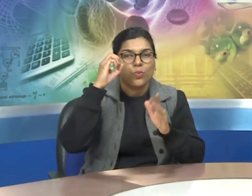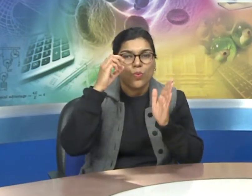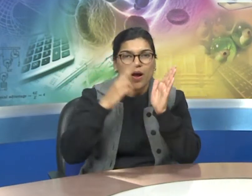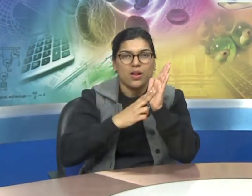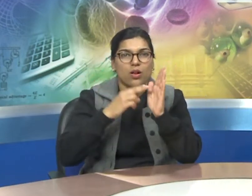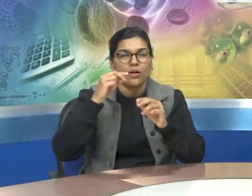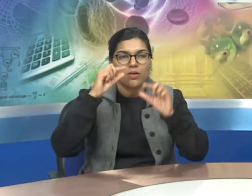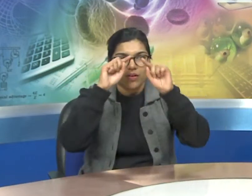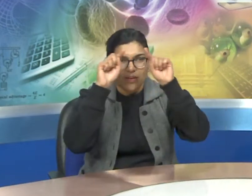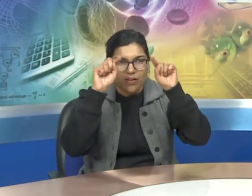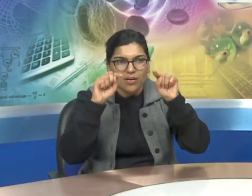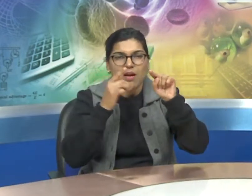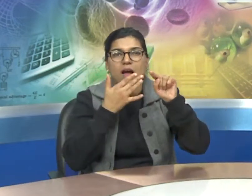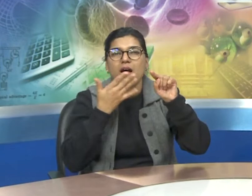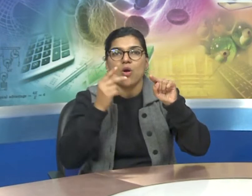Generally, the name of this